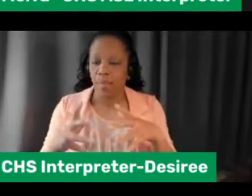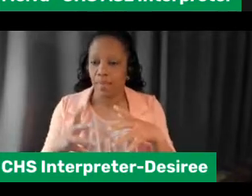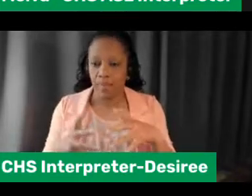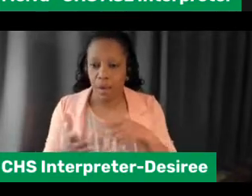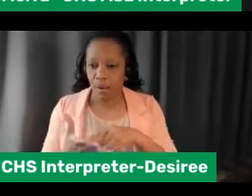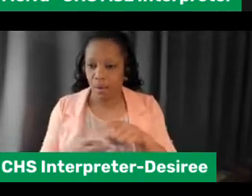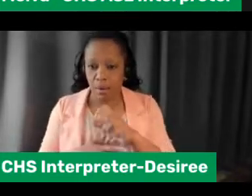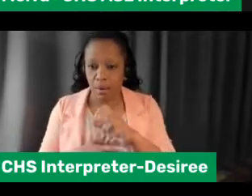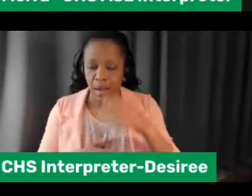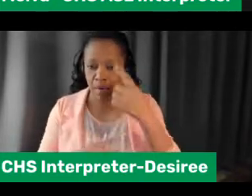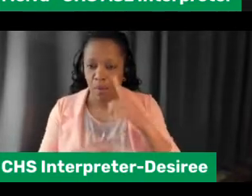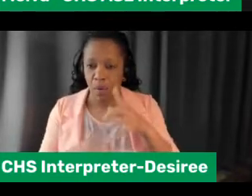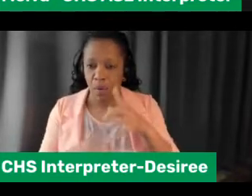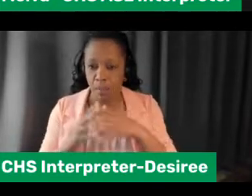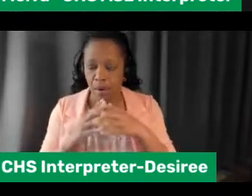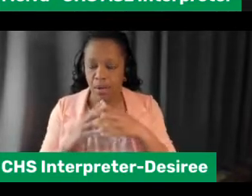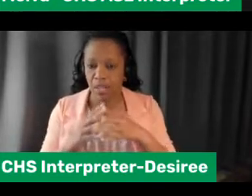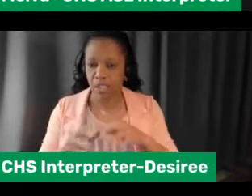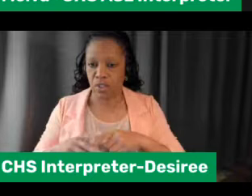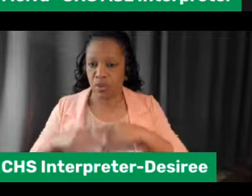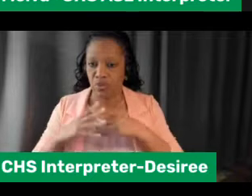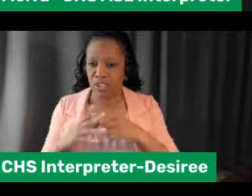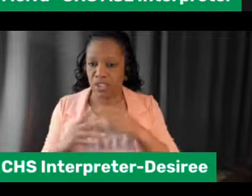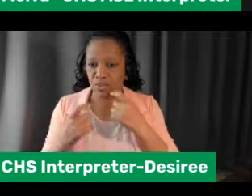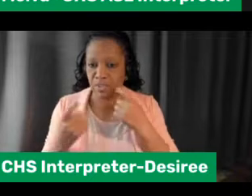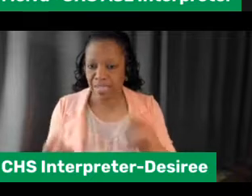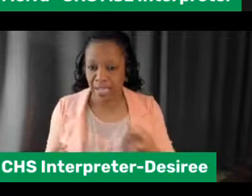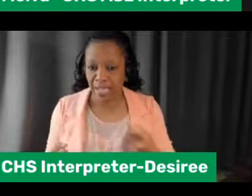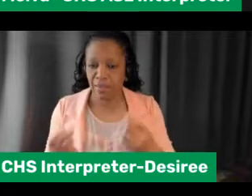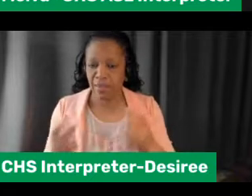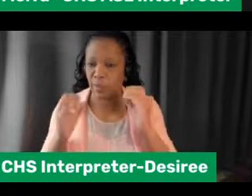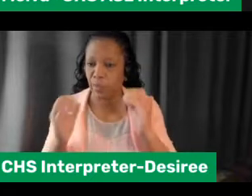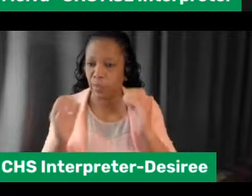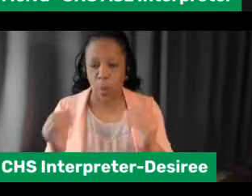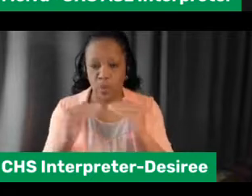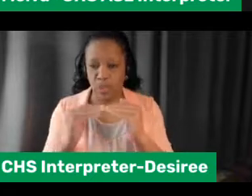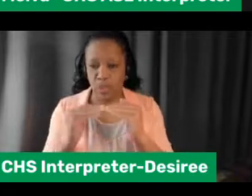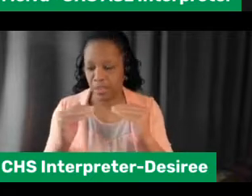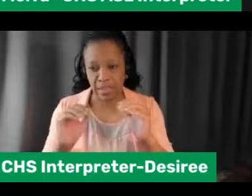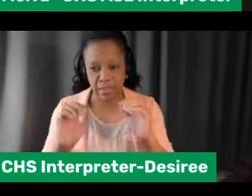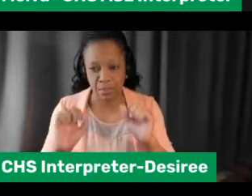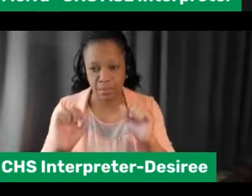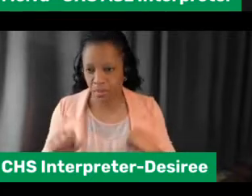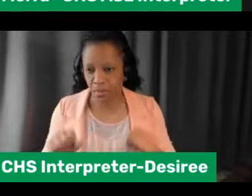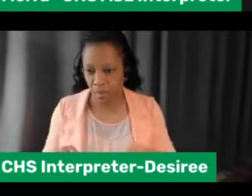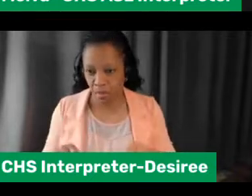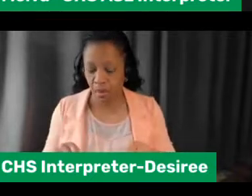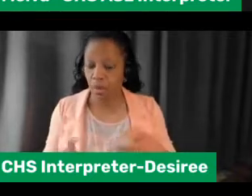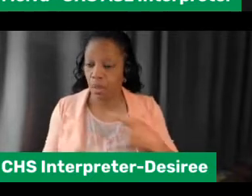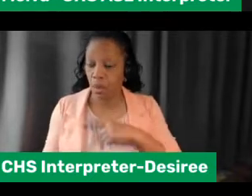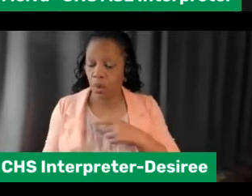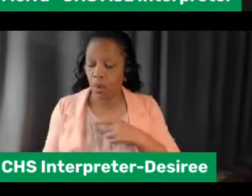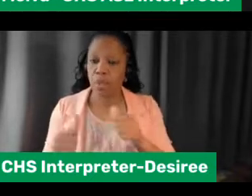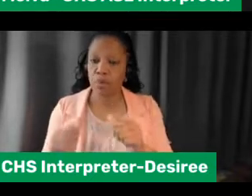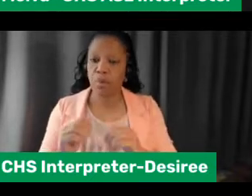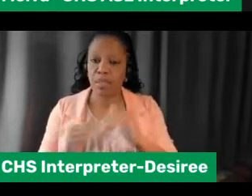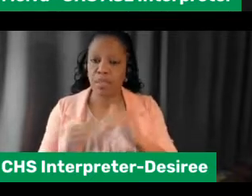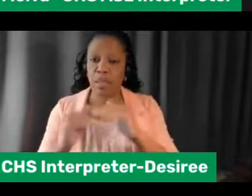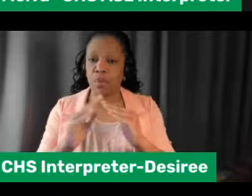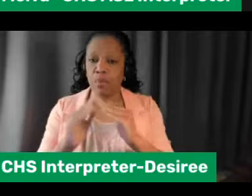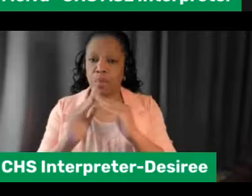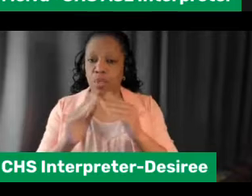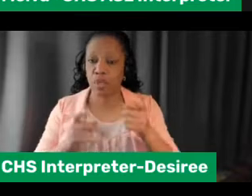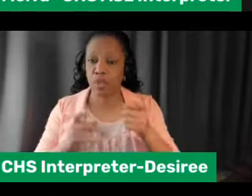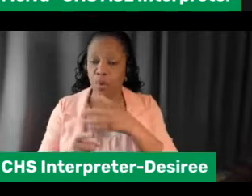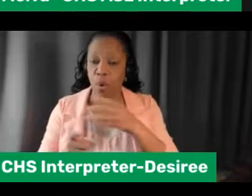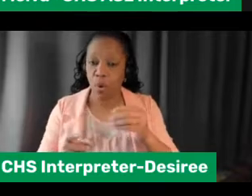America's original sin, there can be no justice. As we work to build community control and restore our relationship